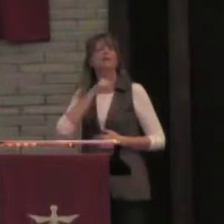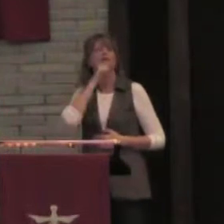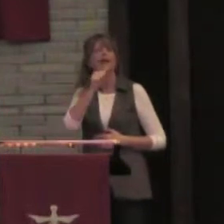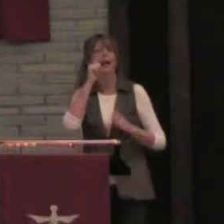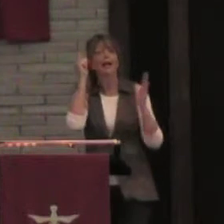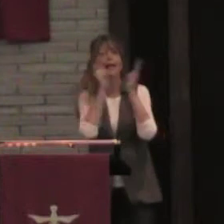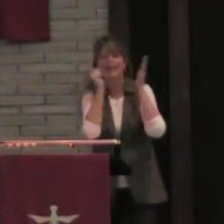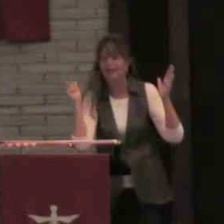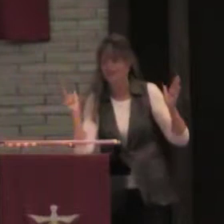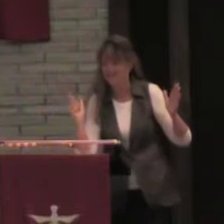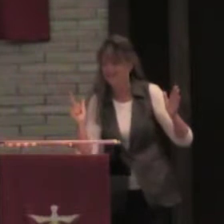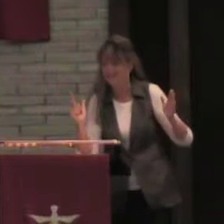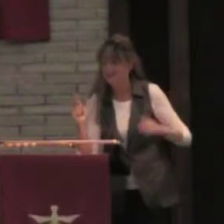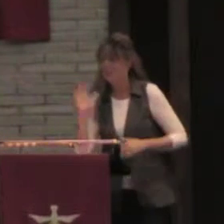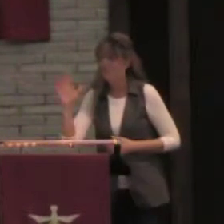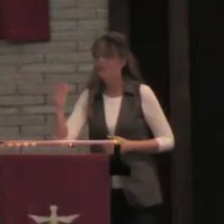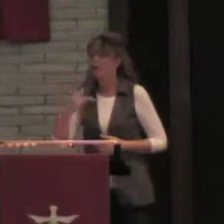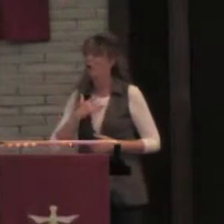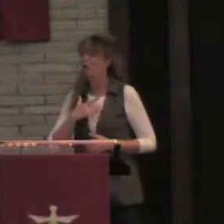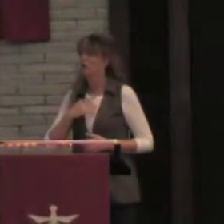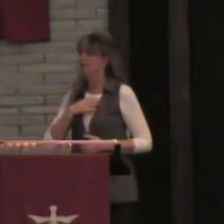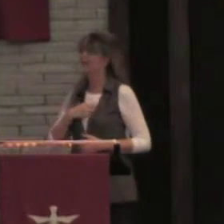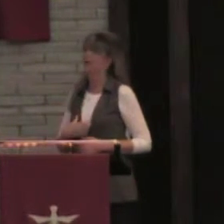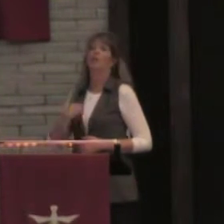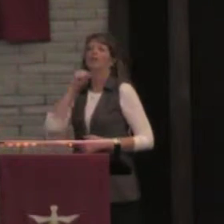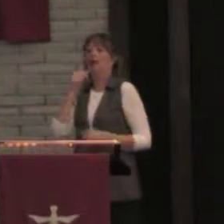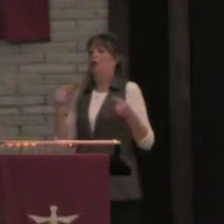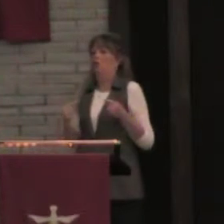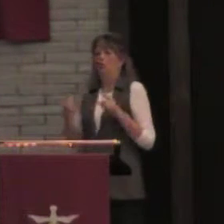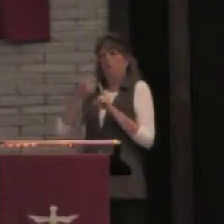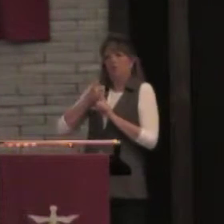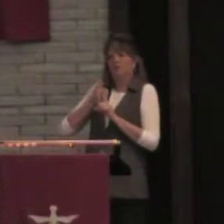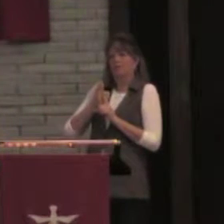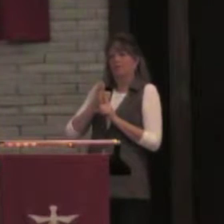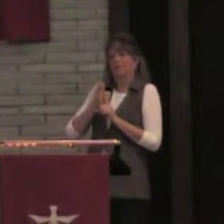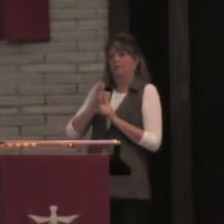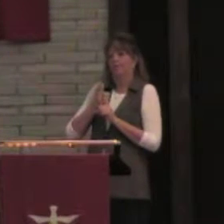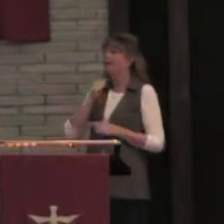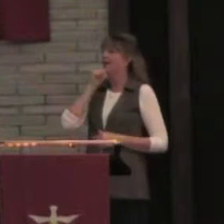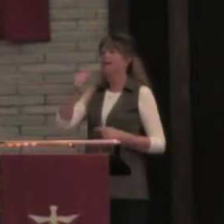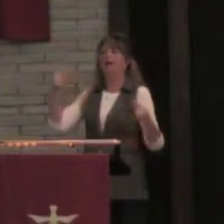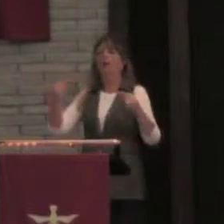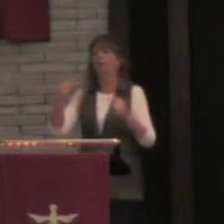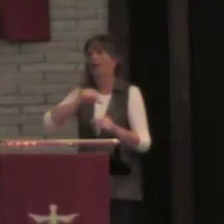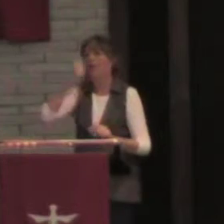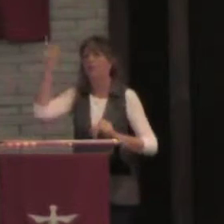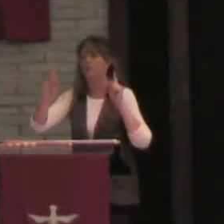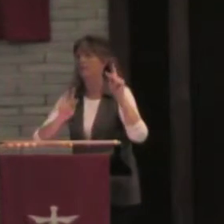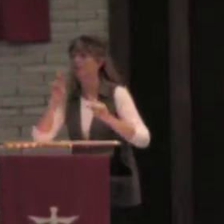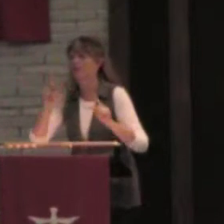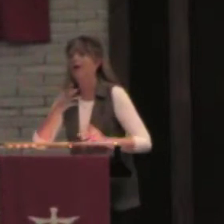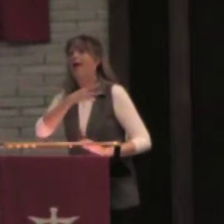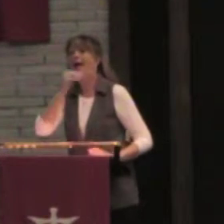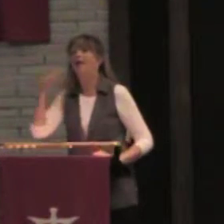The desire of your heart is not illegal. The desire of your heart is not going to hurt yourself, and it's not going to hurt other